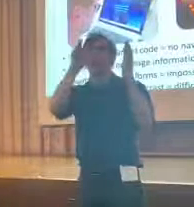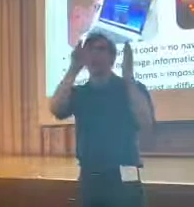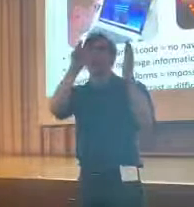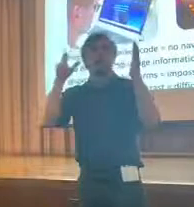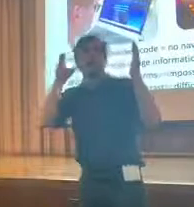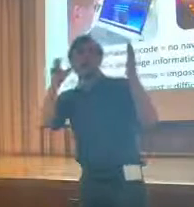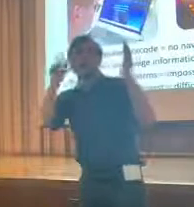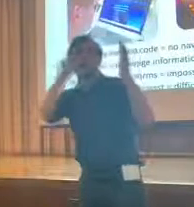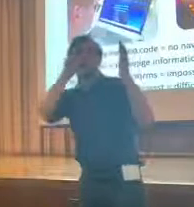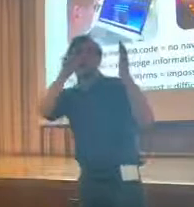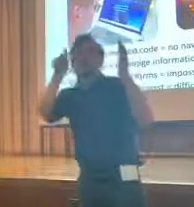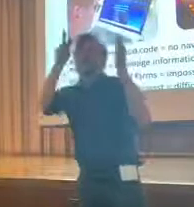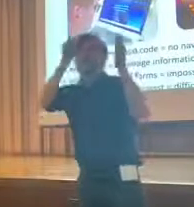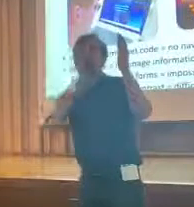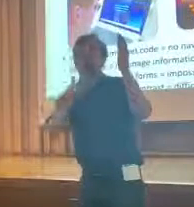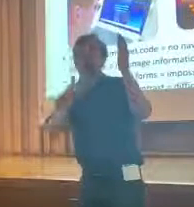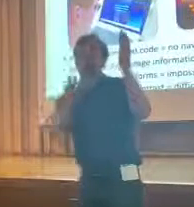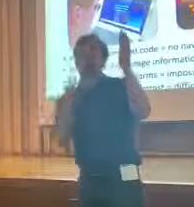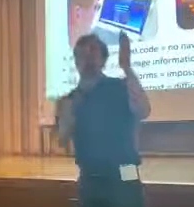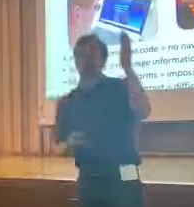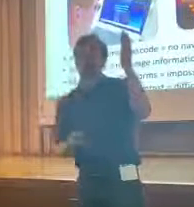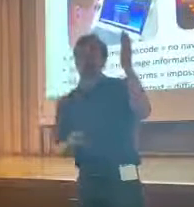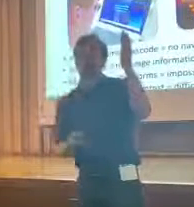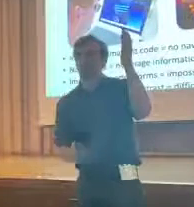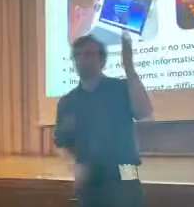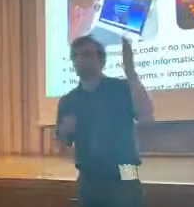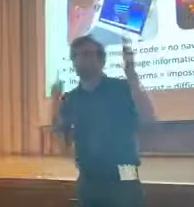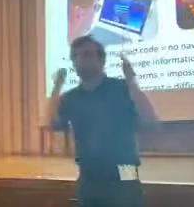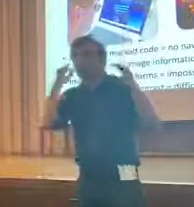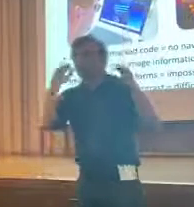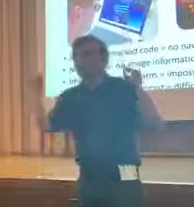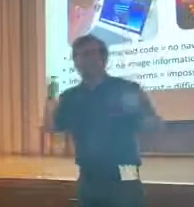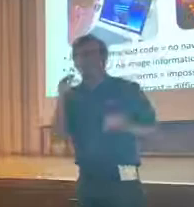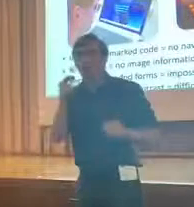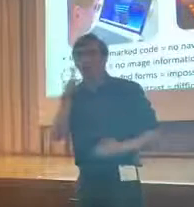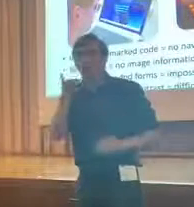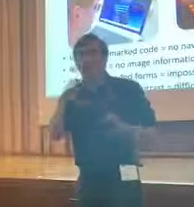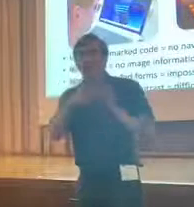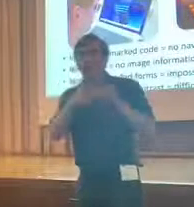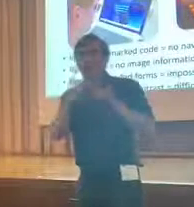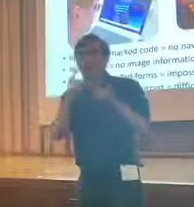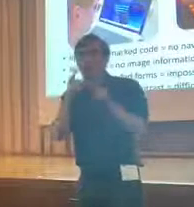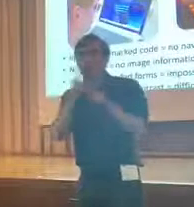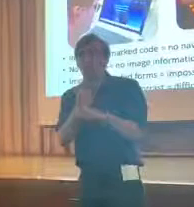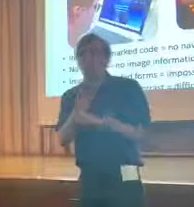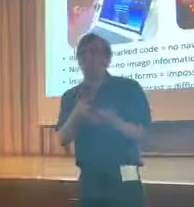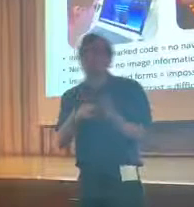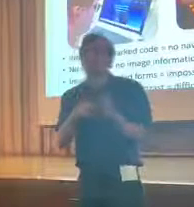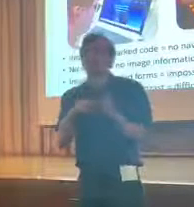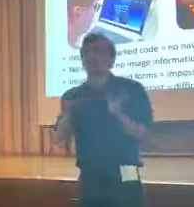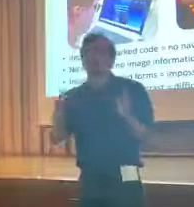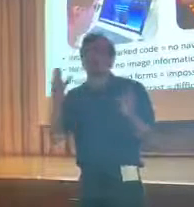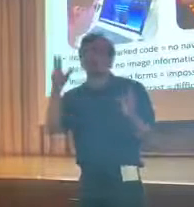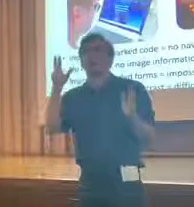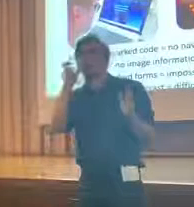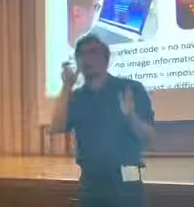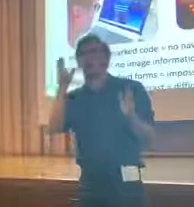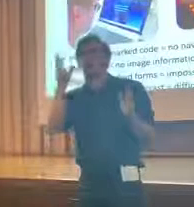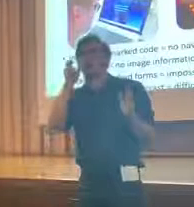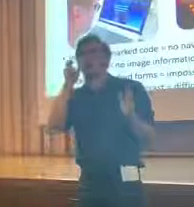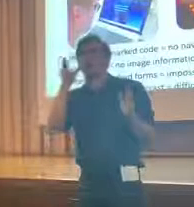have to read every single word to get to the bottom. Okay? So that's why it's really important to make it easier. I mean, can you